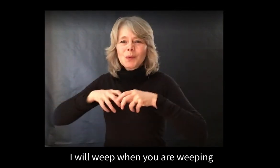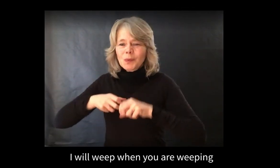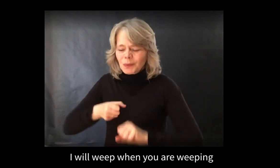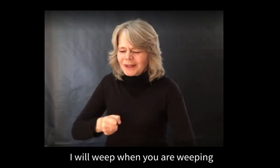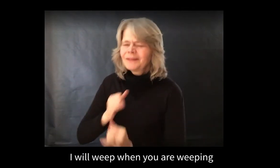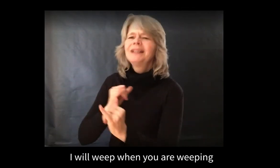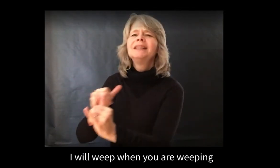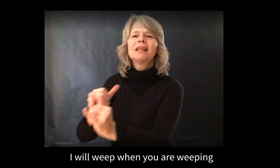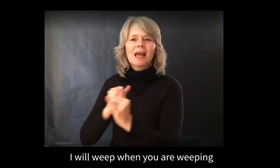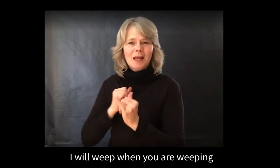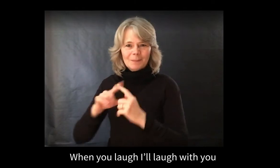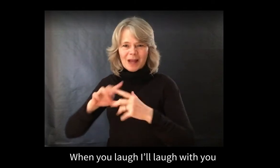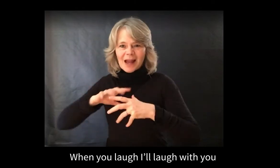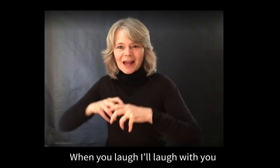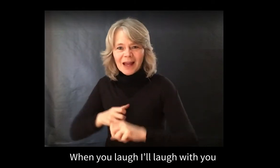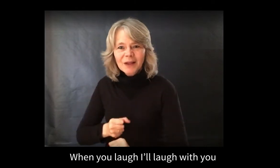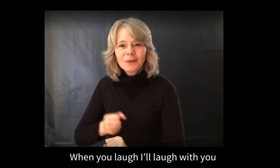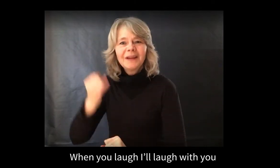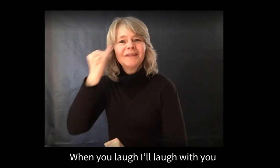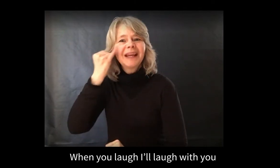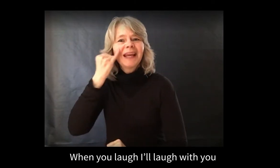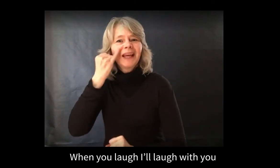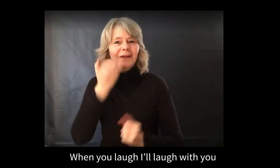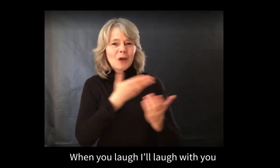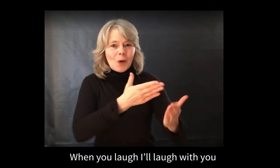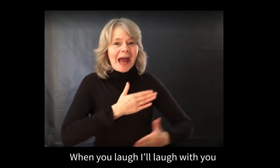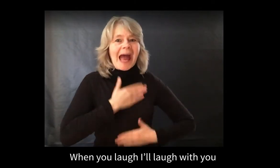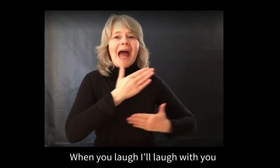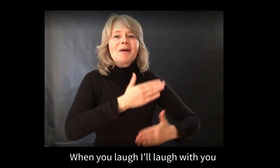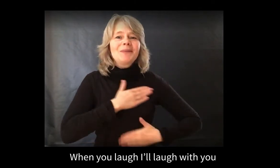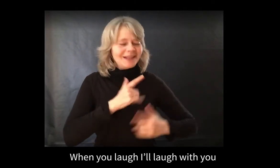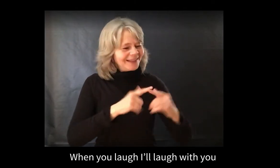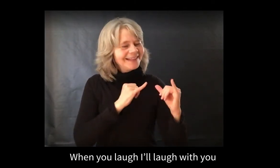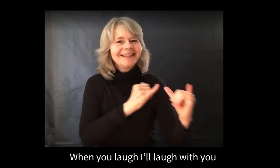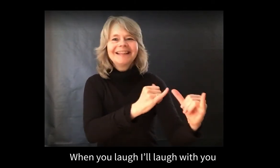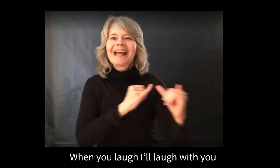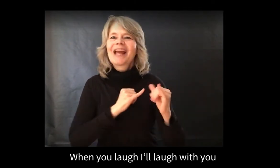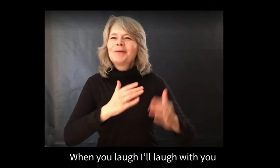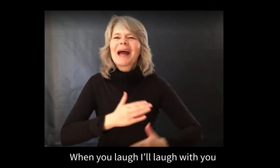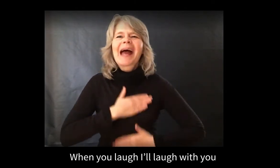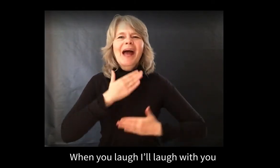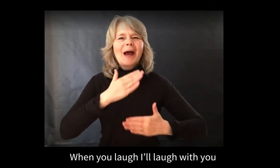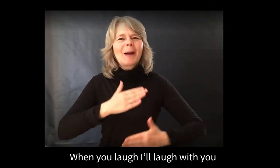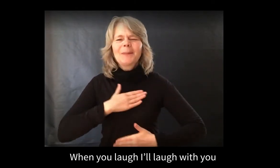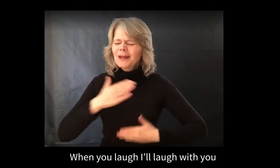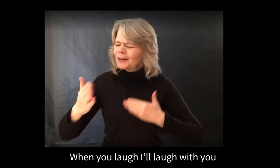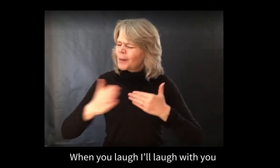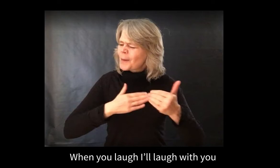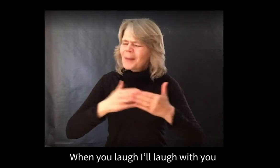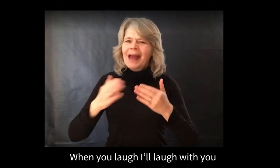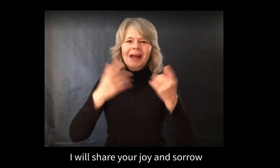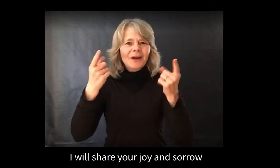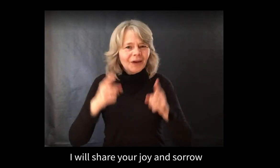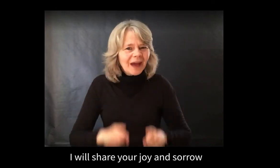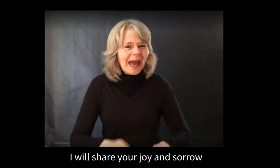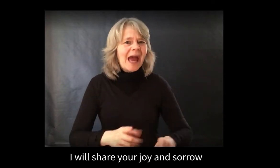too. I will weep when you are weeping, when you laugh, I'll